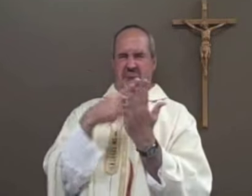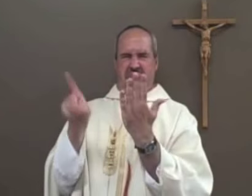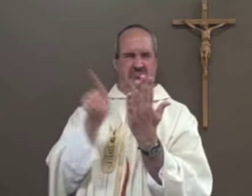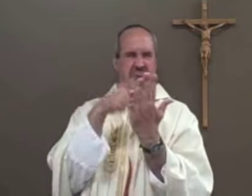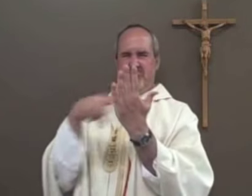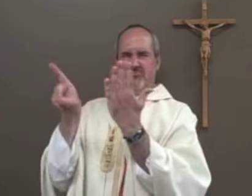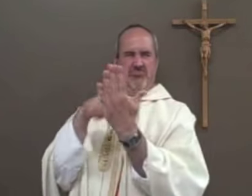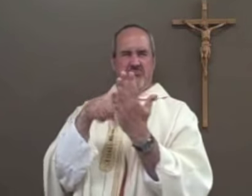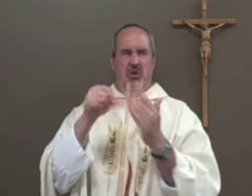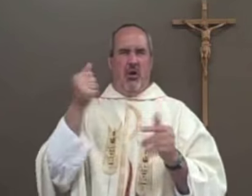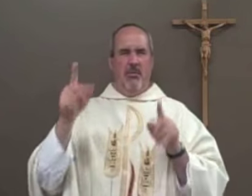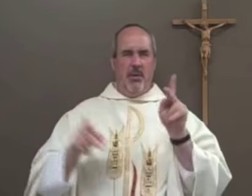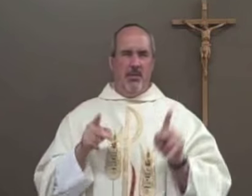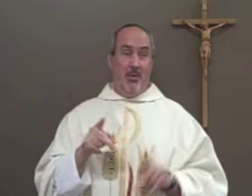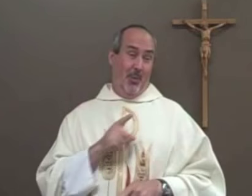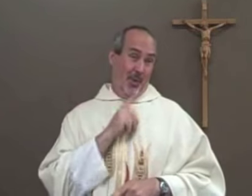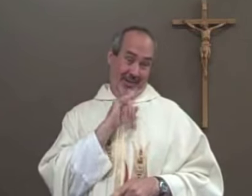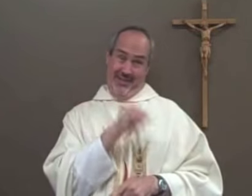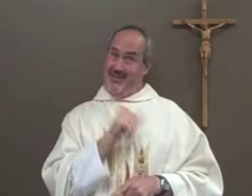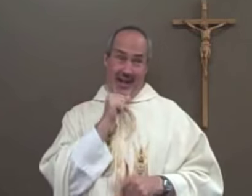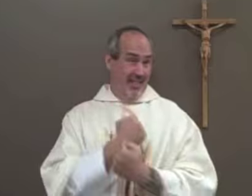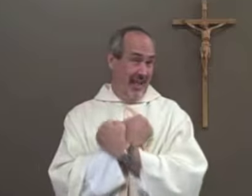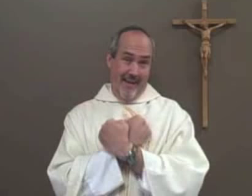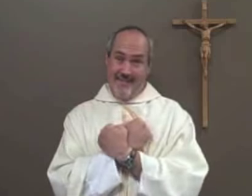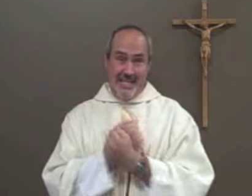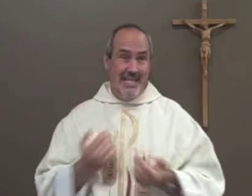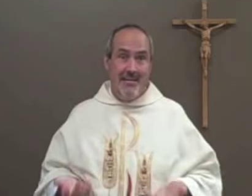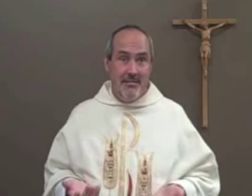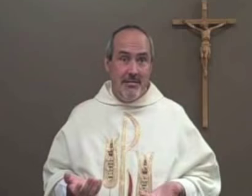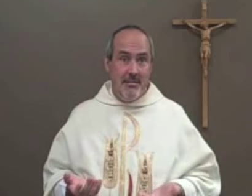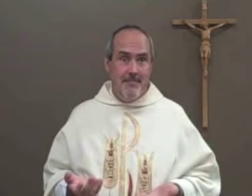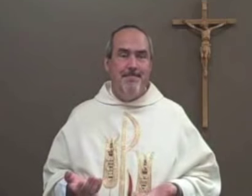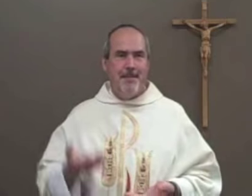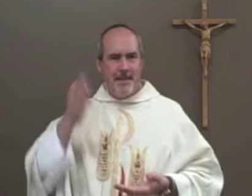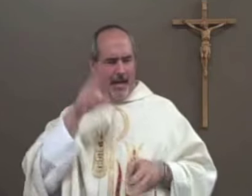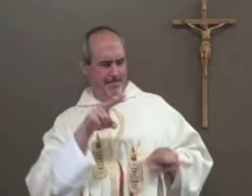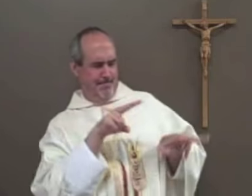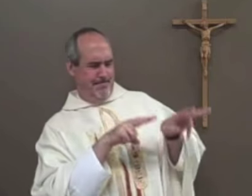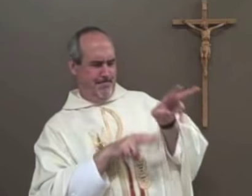Or a person who's very critical of other people is not very loving.